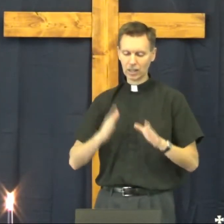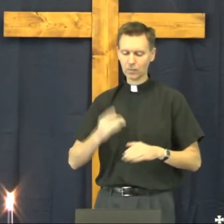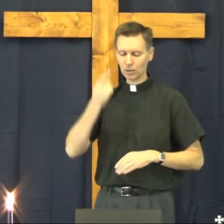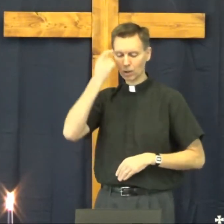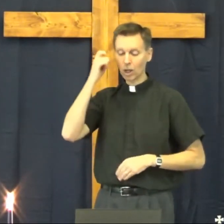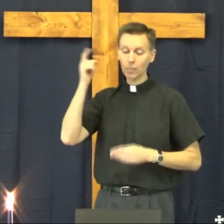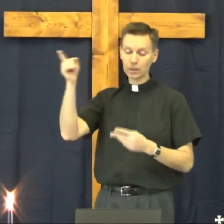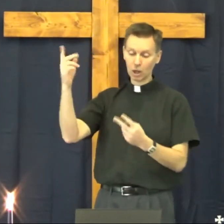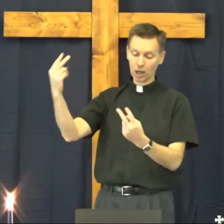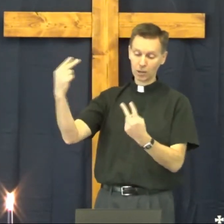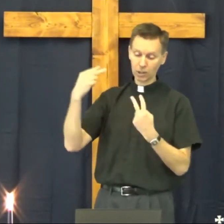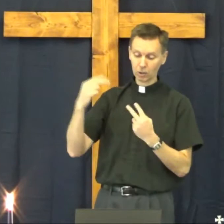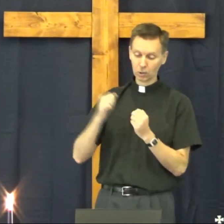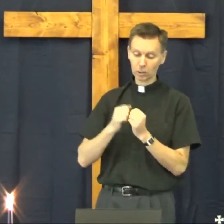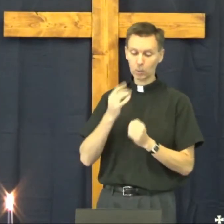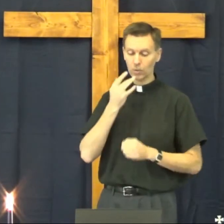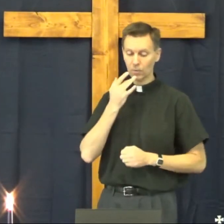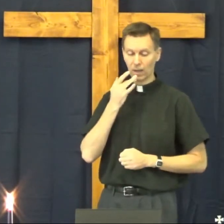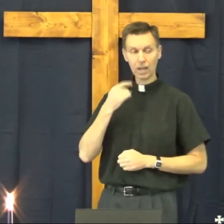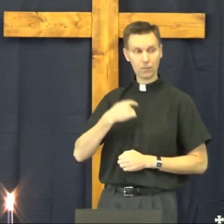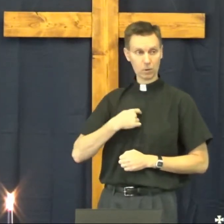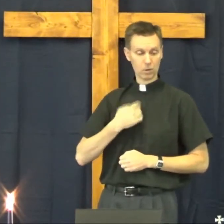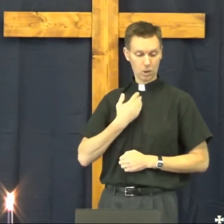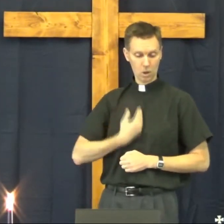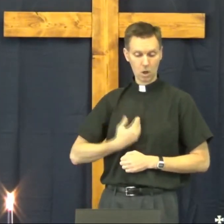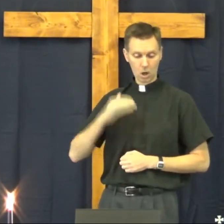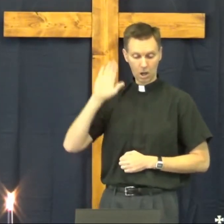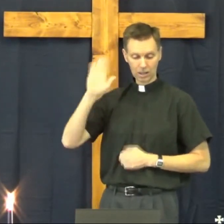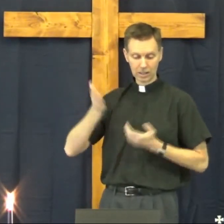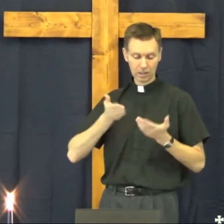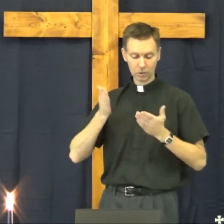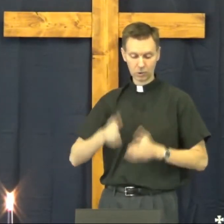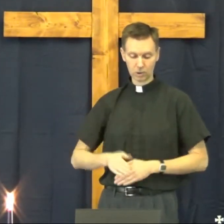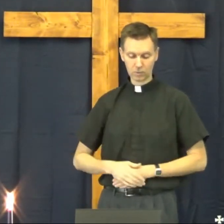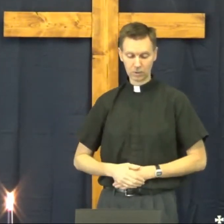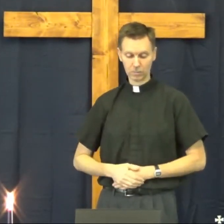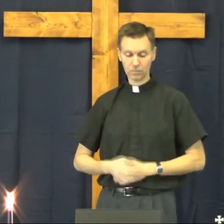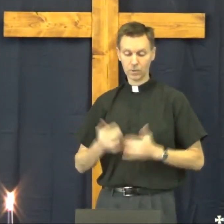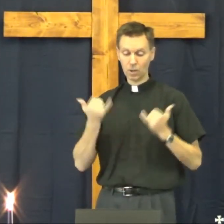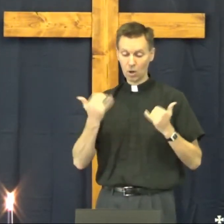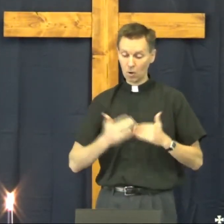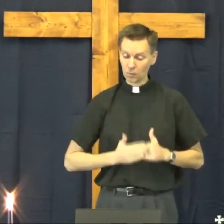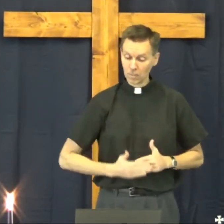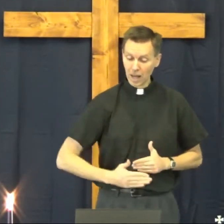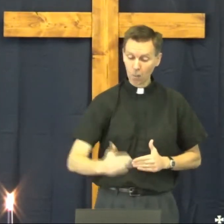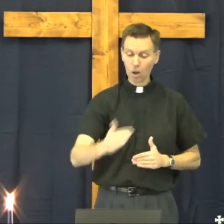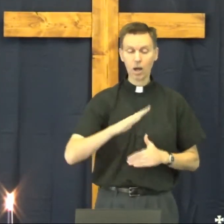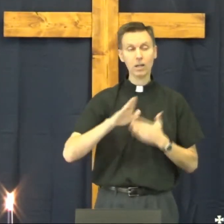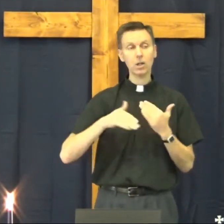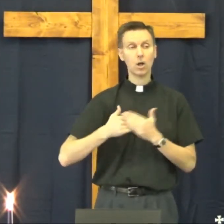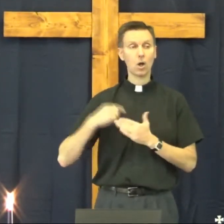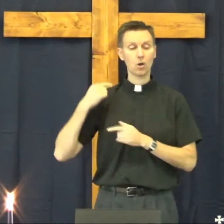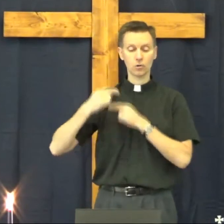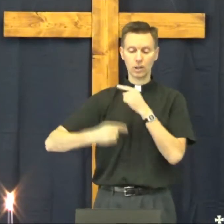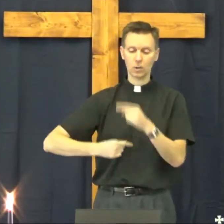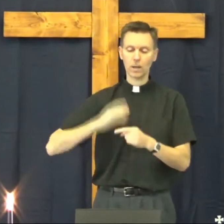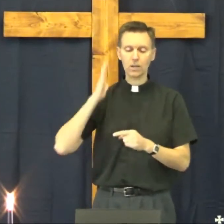Savior, because he looked with favor on his servant. From now on, all generations